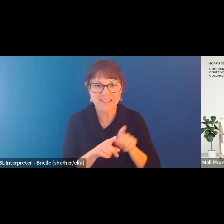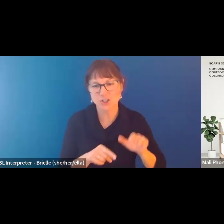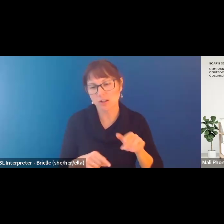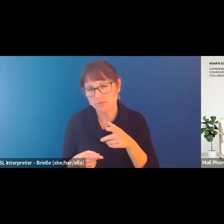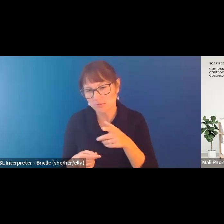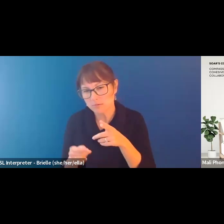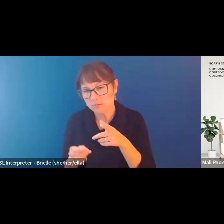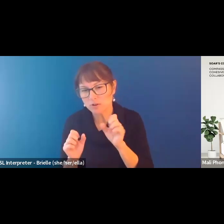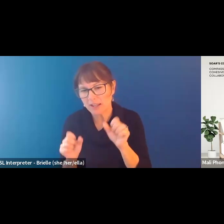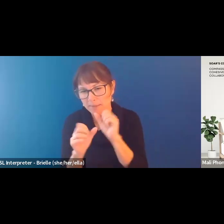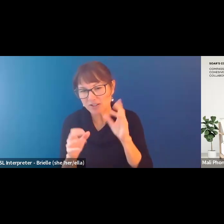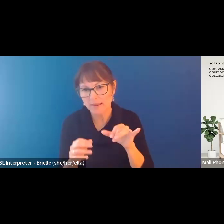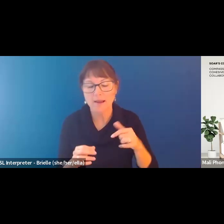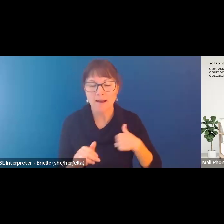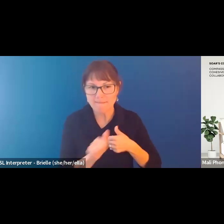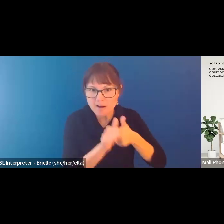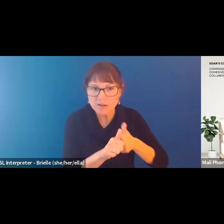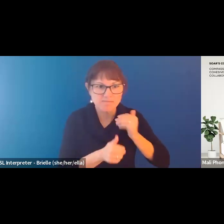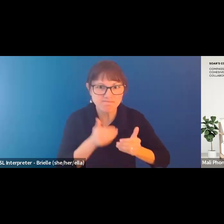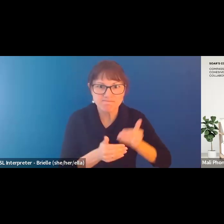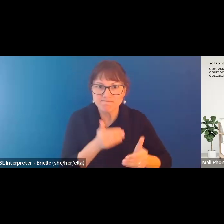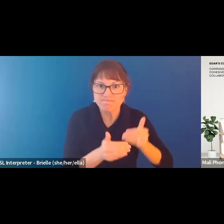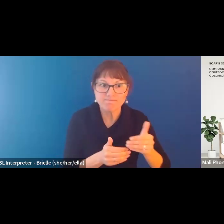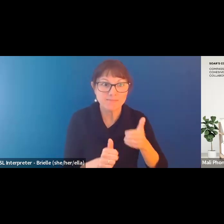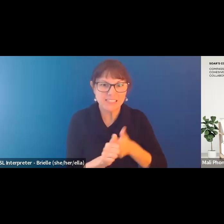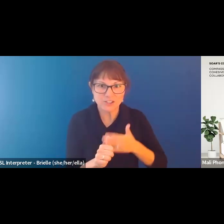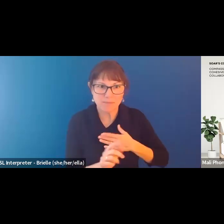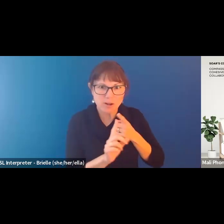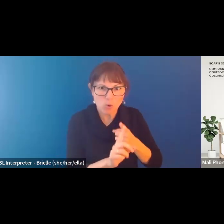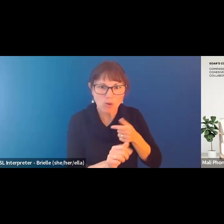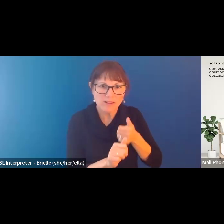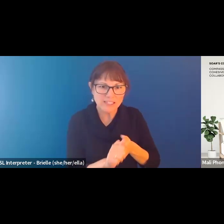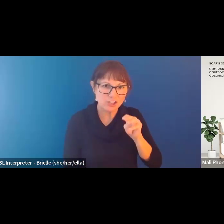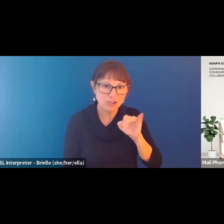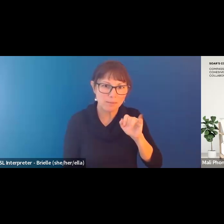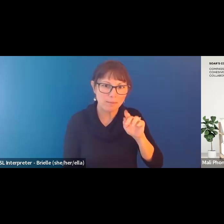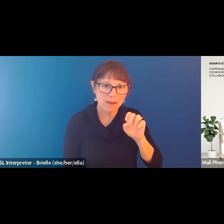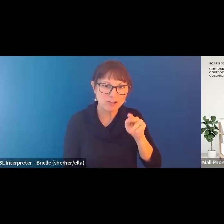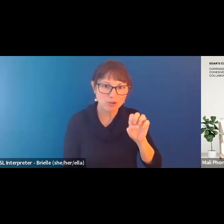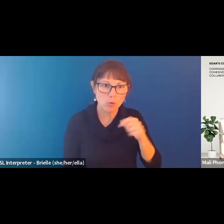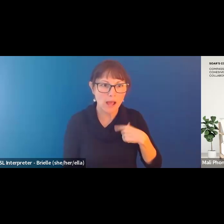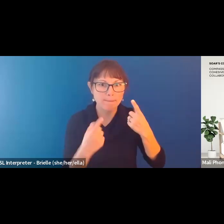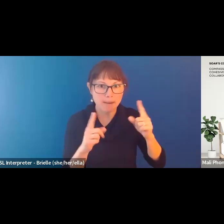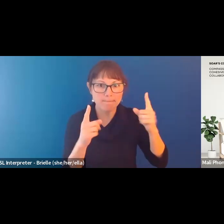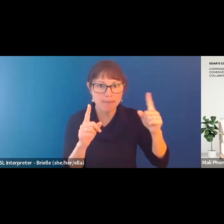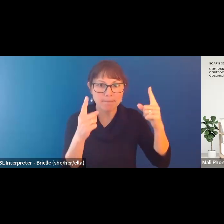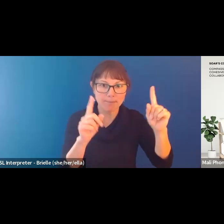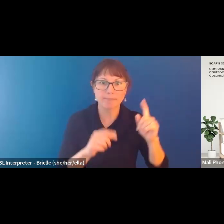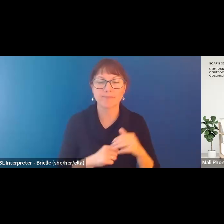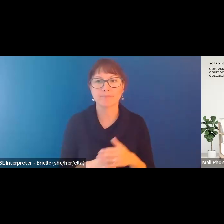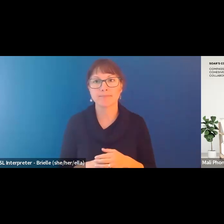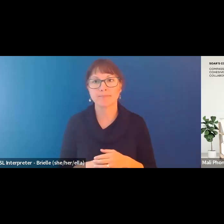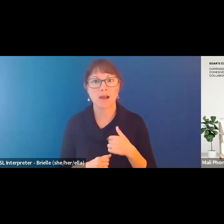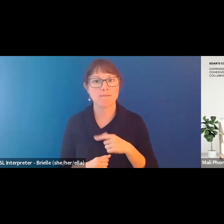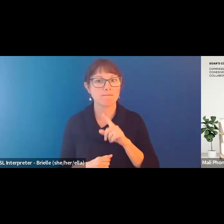that formula and I achieved every personal goal and milestone I set out for myself. I'm incredibly,